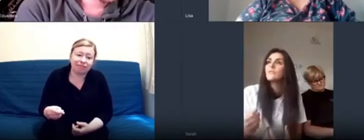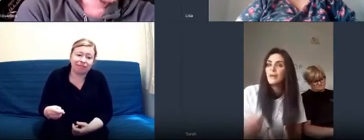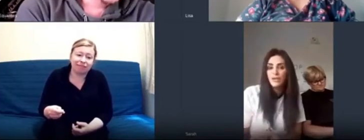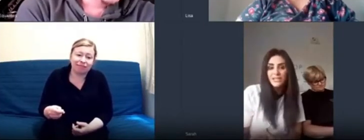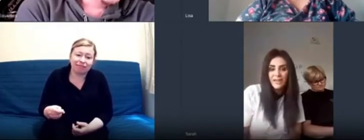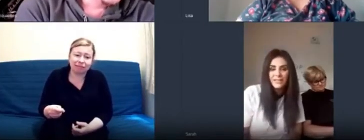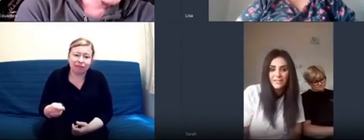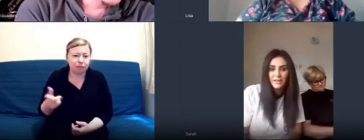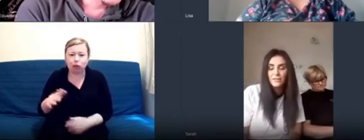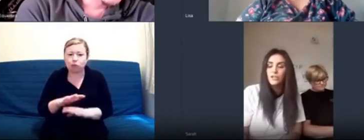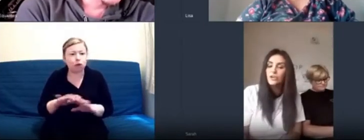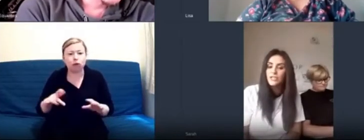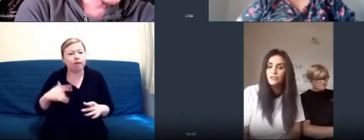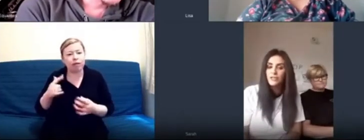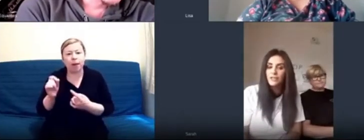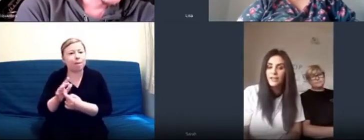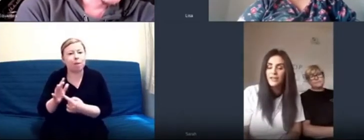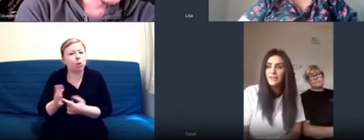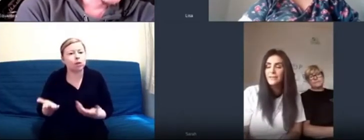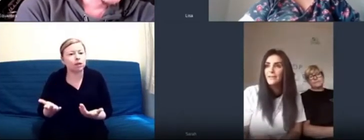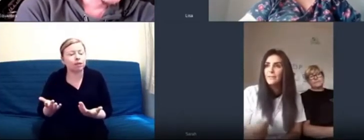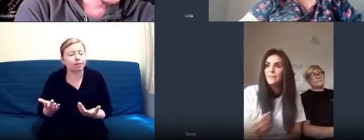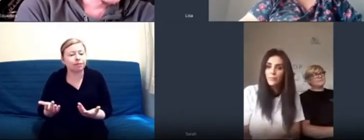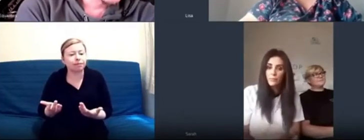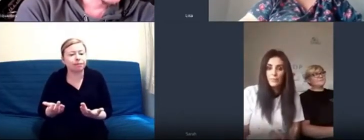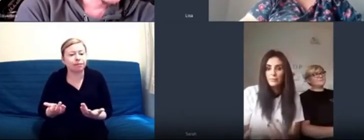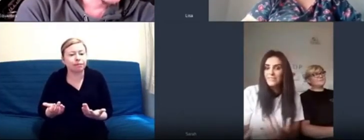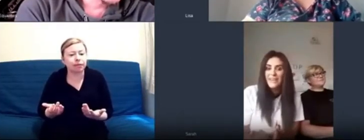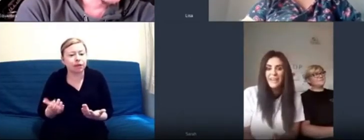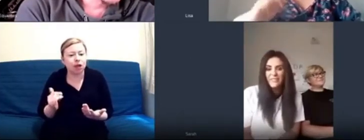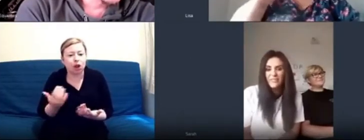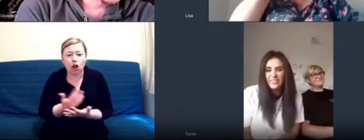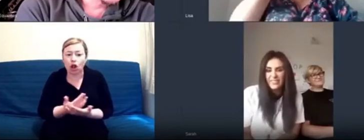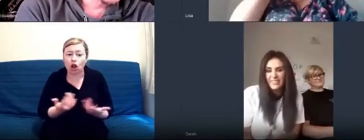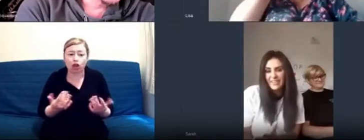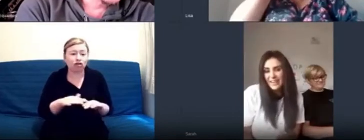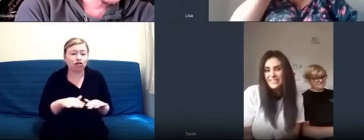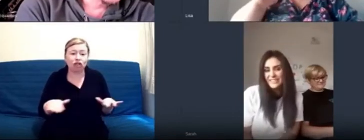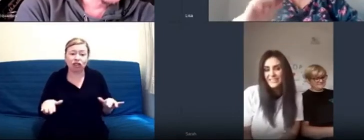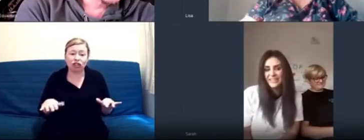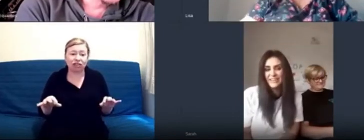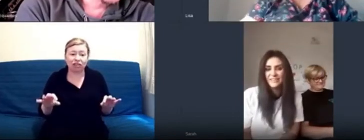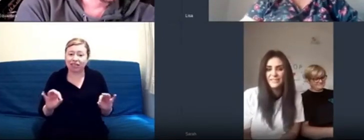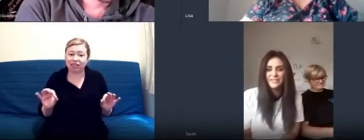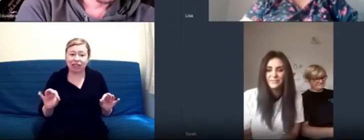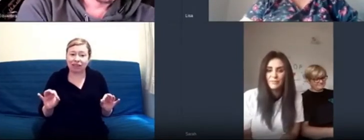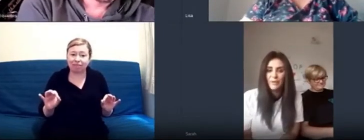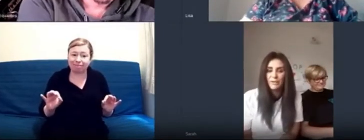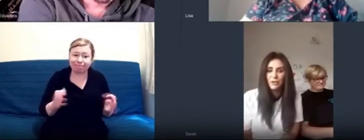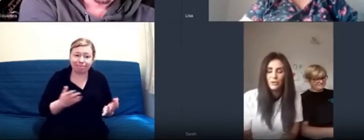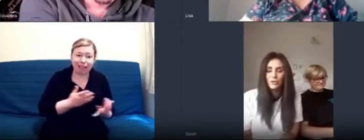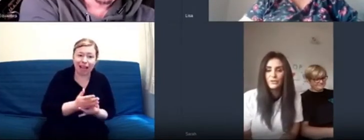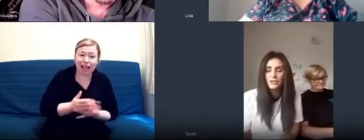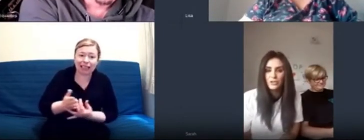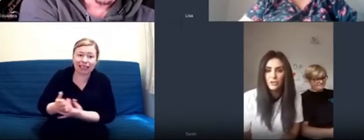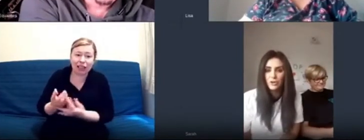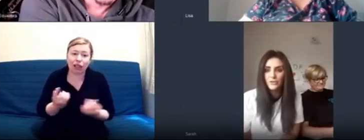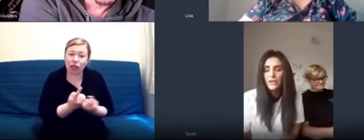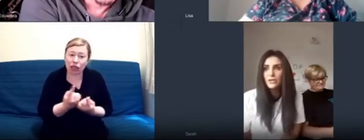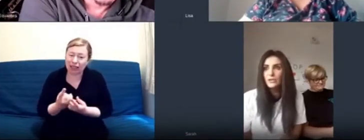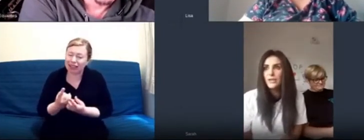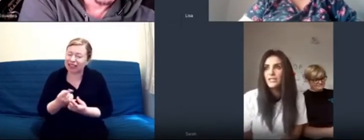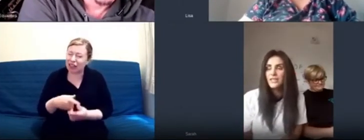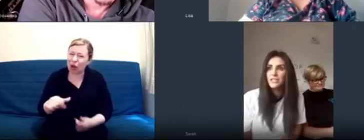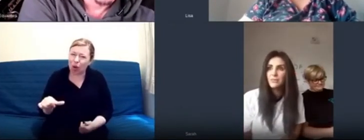they don't prioritise it. And there's a lot of children that maybe didn't have access to things that they maybe could have and should